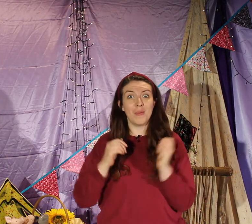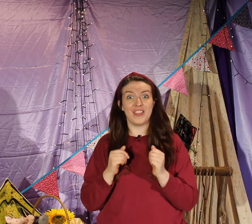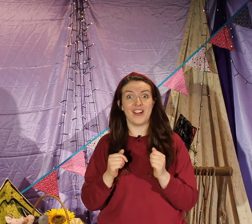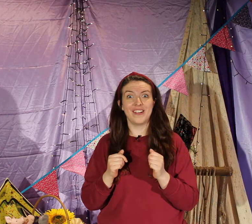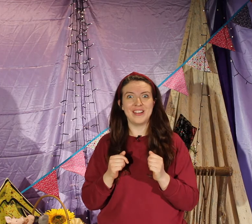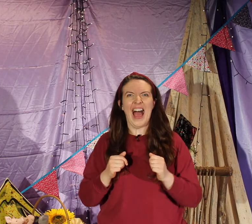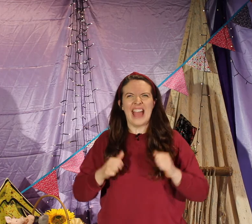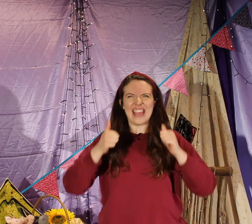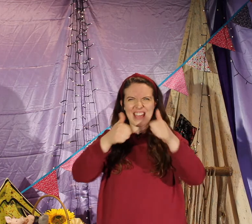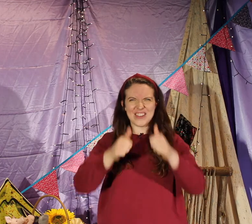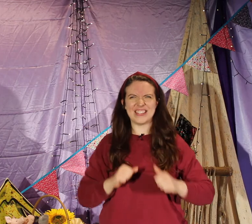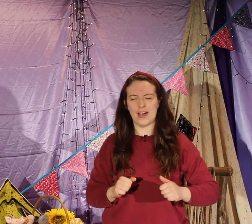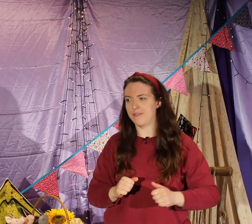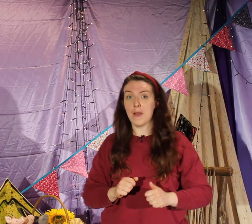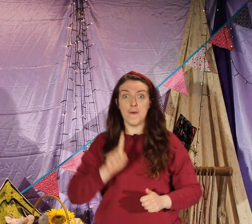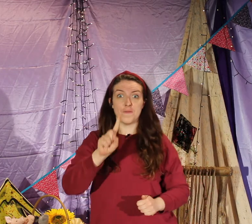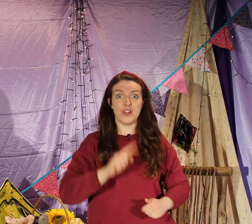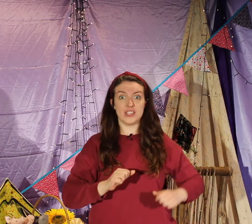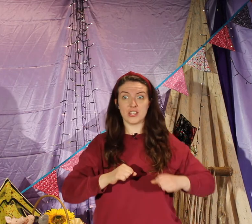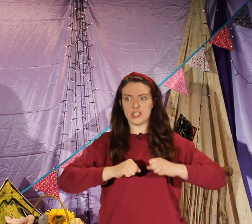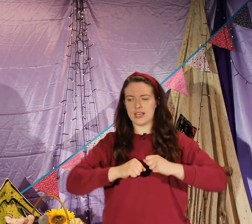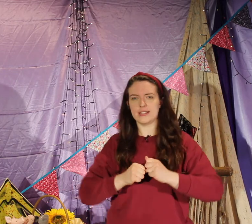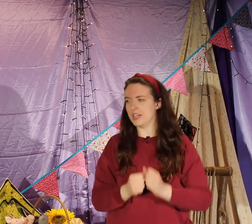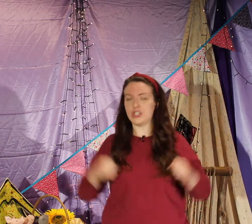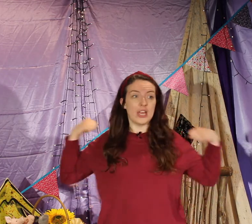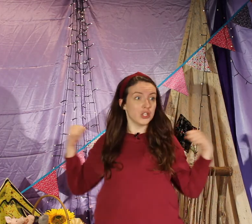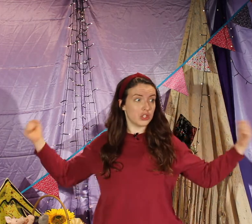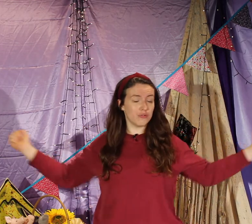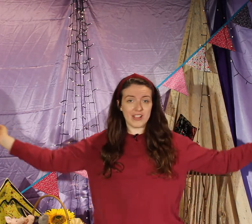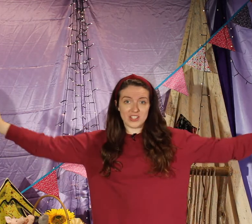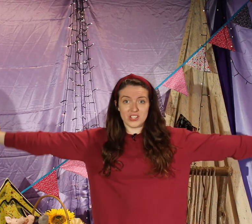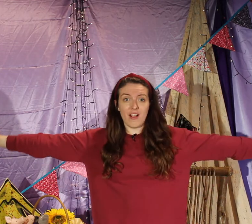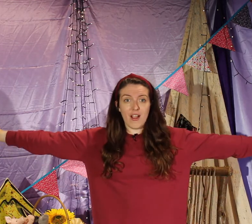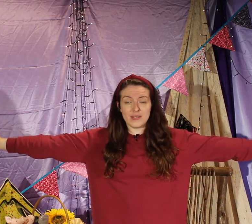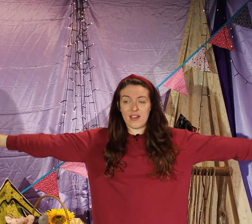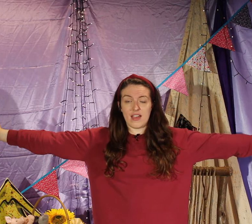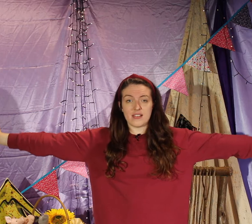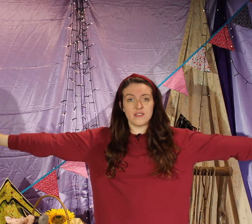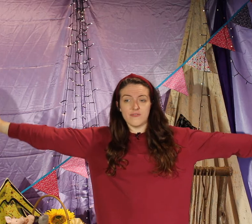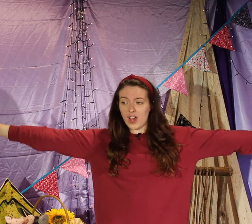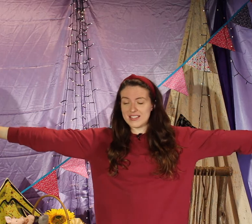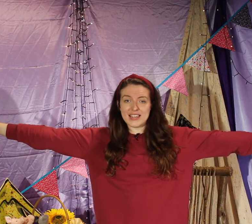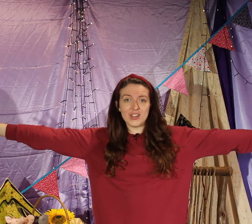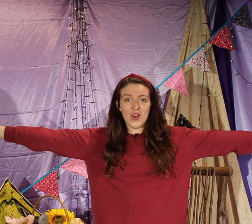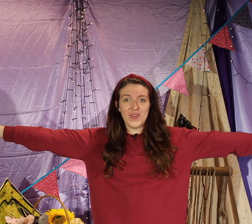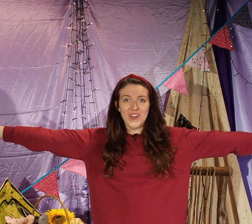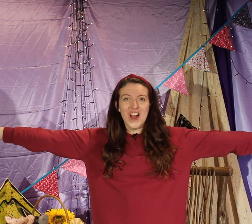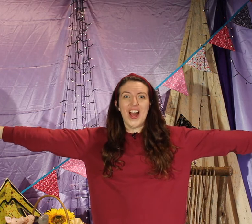with her? Yeah, good stuff. First thing she does is she stretches her arms out as far as they can go.